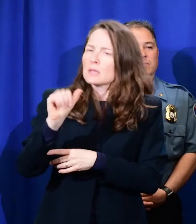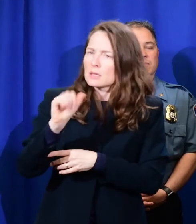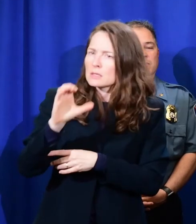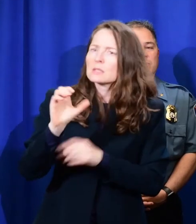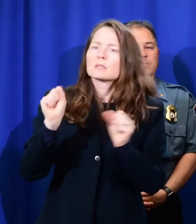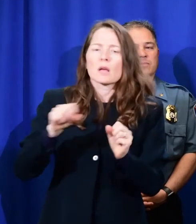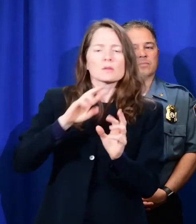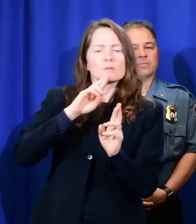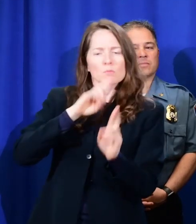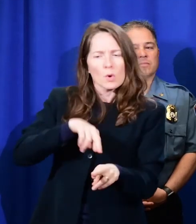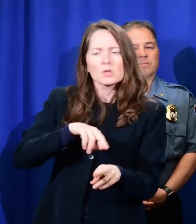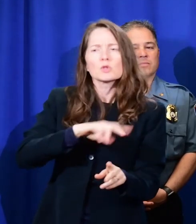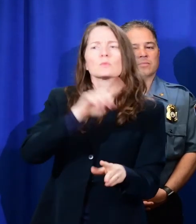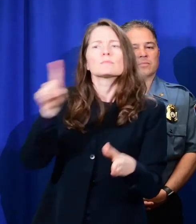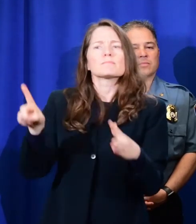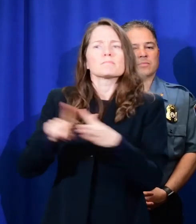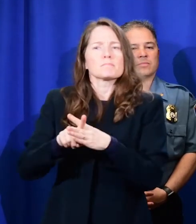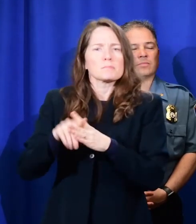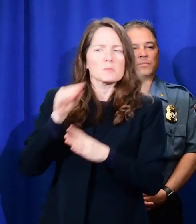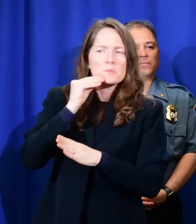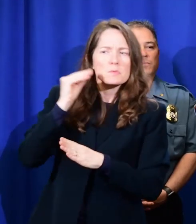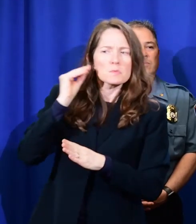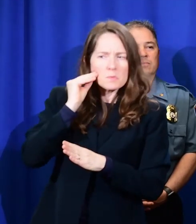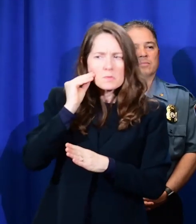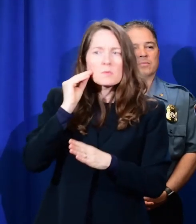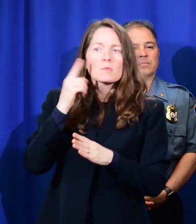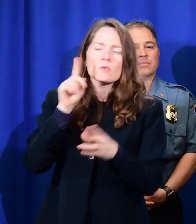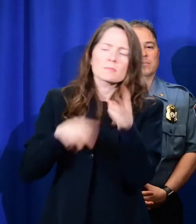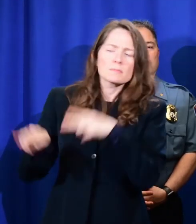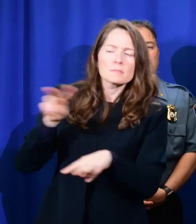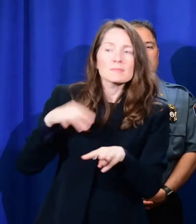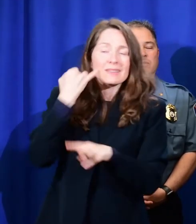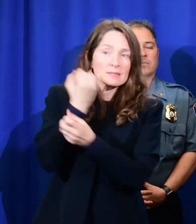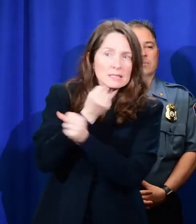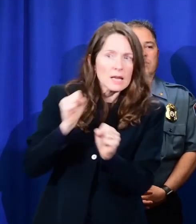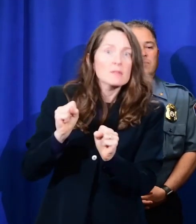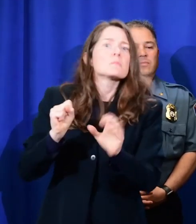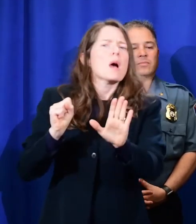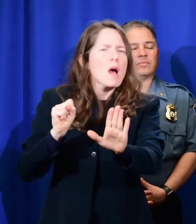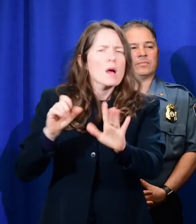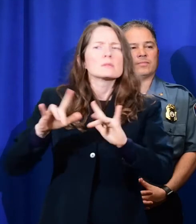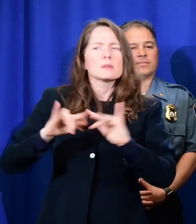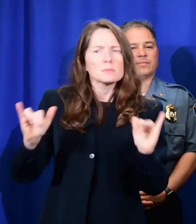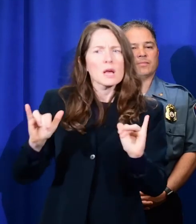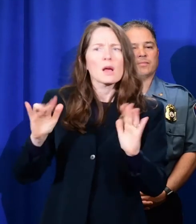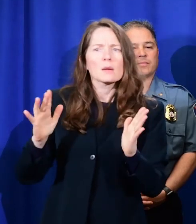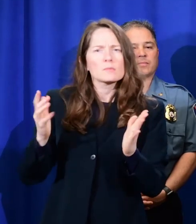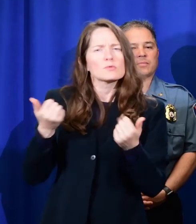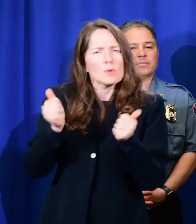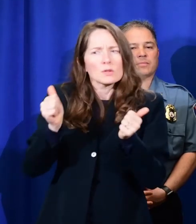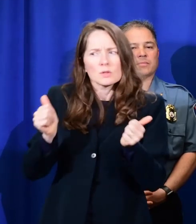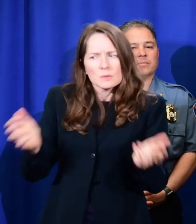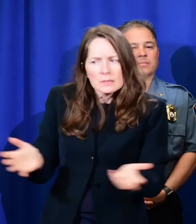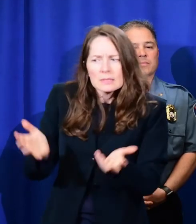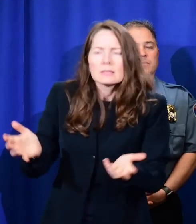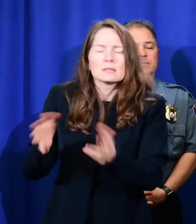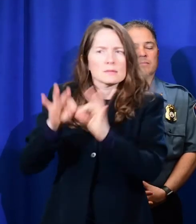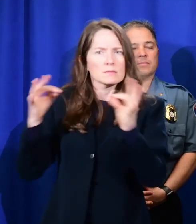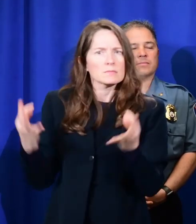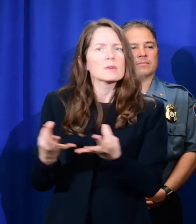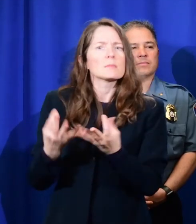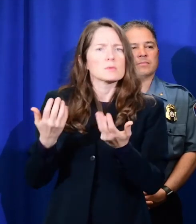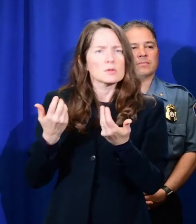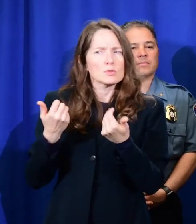with a primary focus on how best to support families in remaining intact and connecting with needed services to address